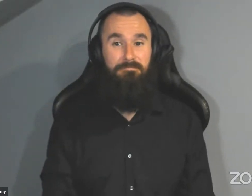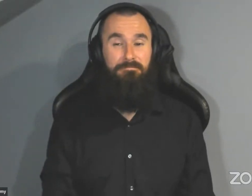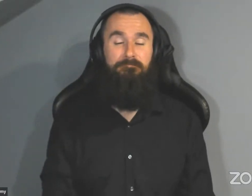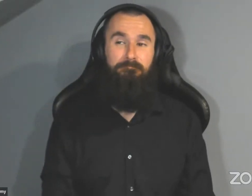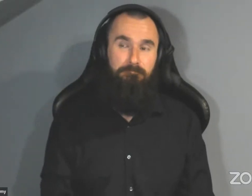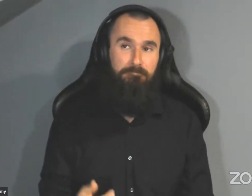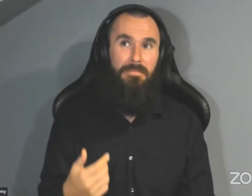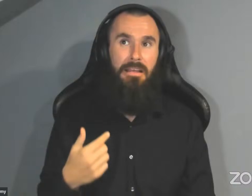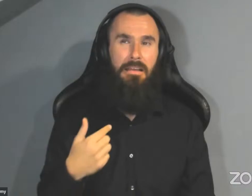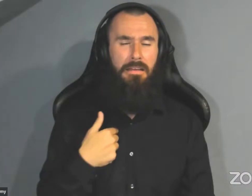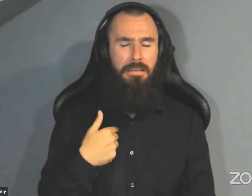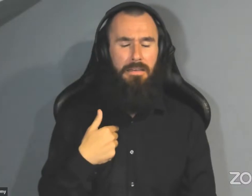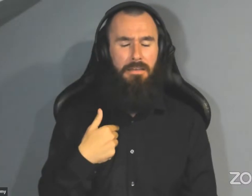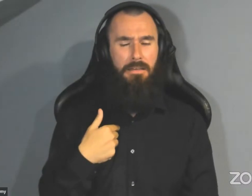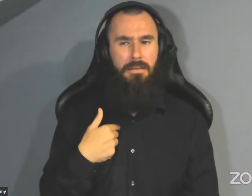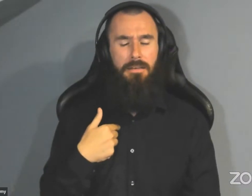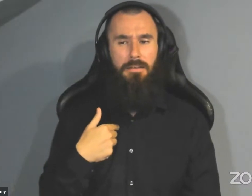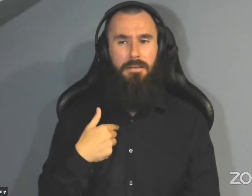And I receive